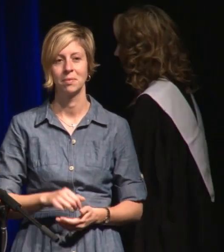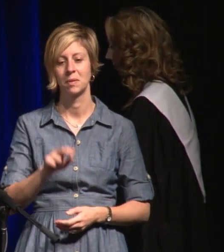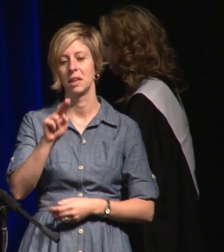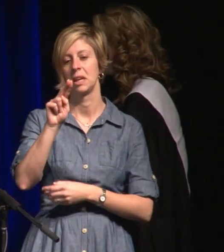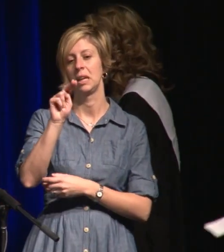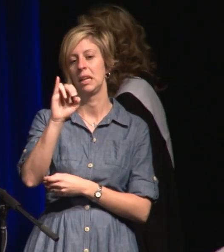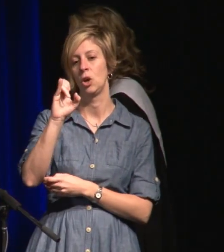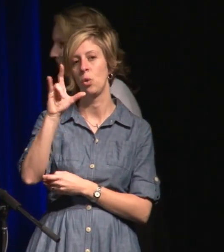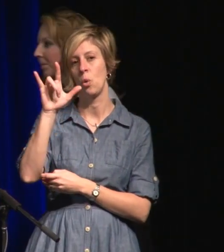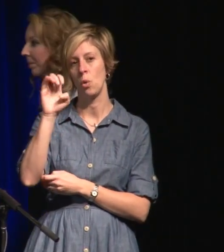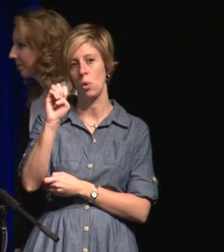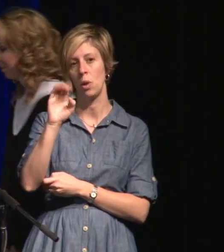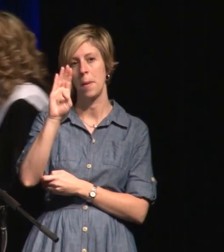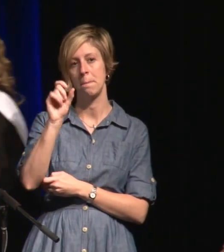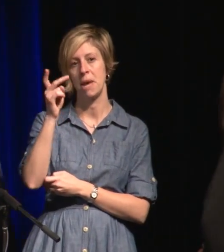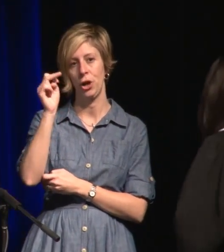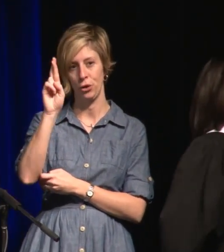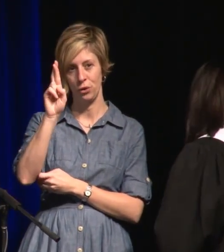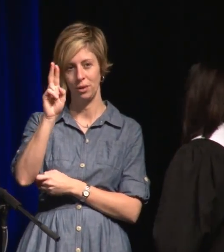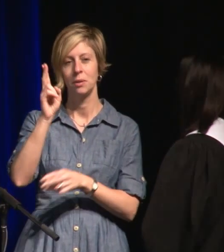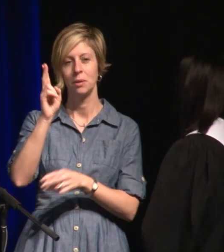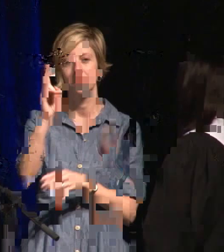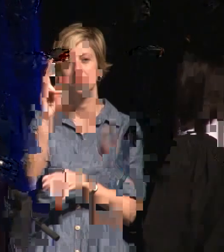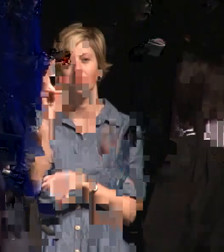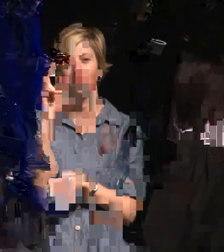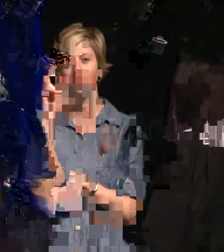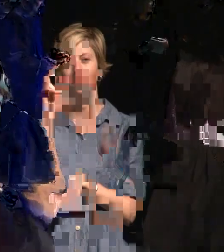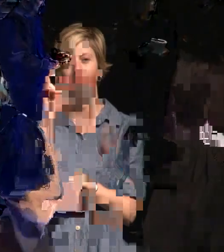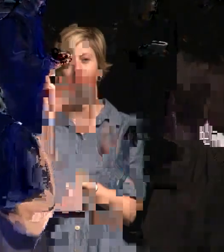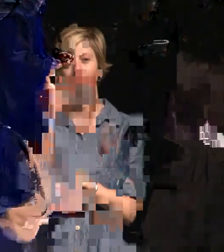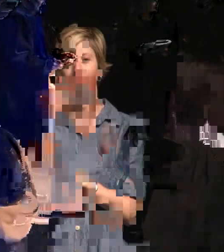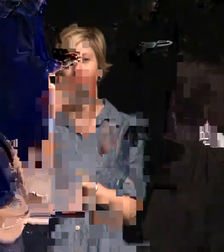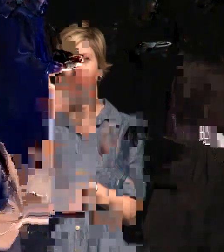Nicole Baker with honors.